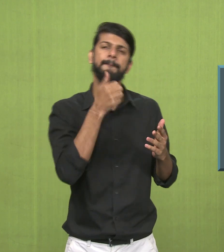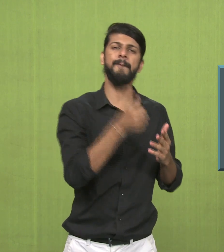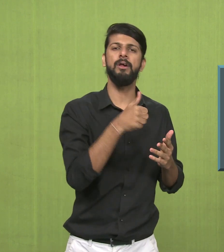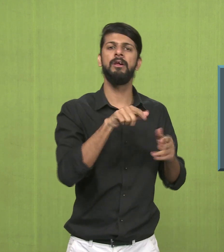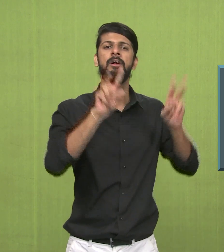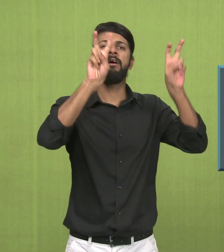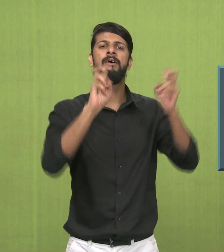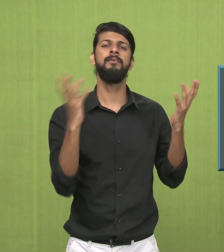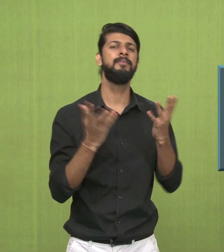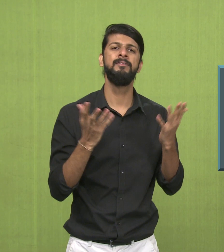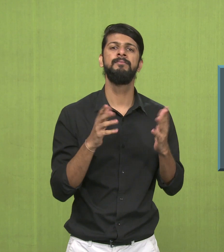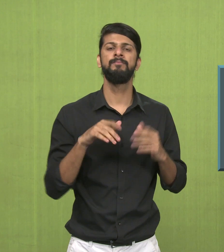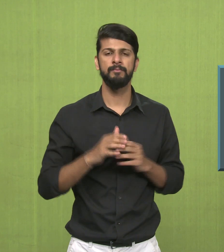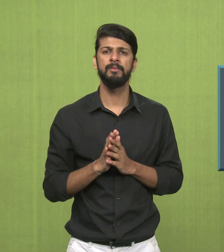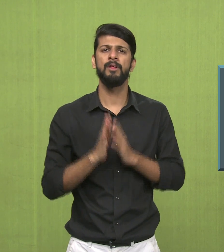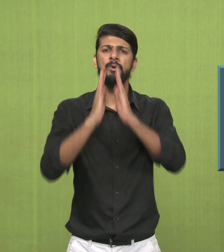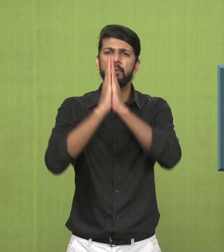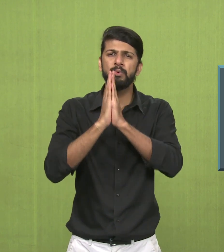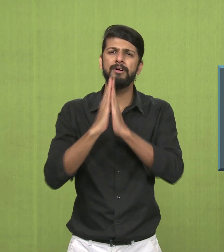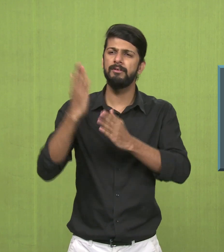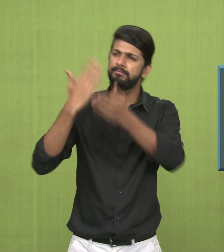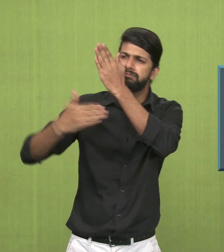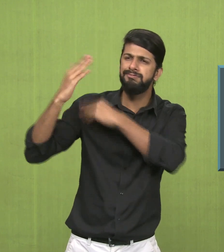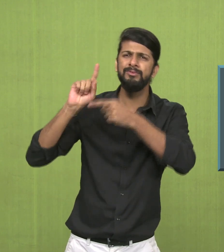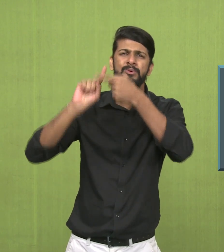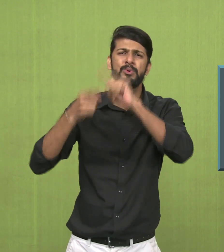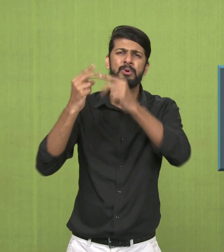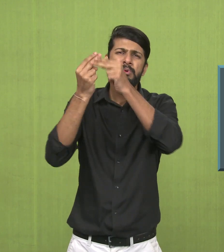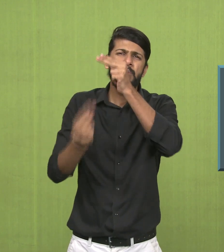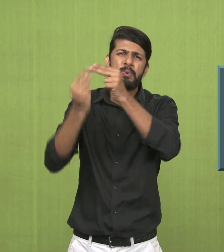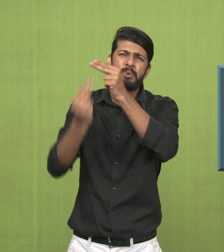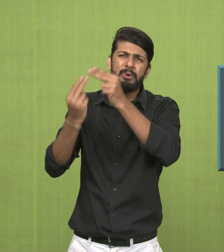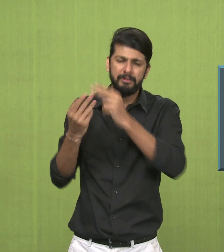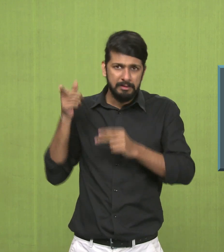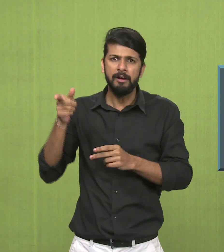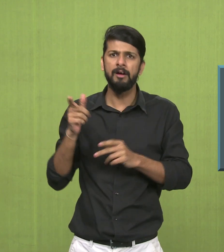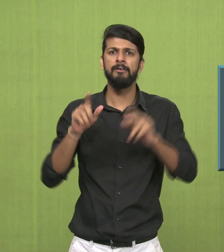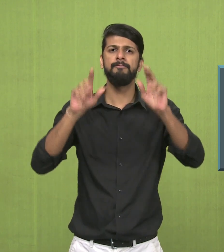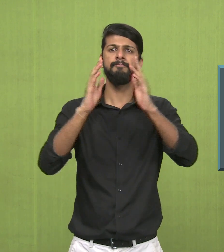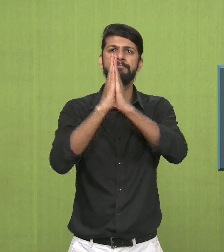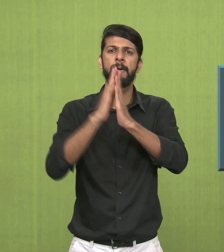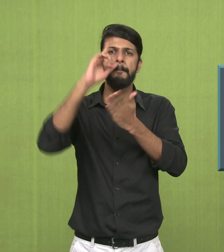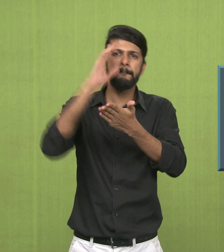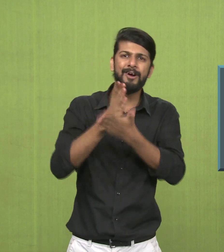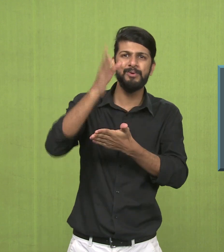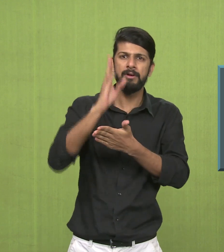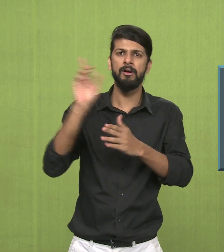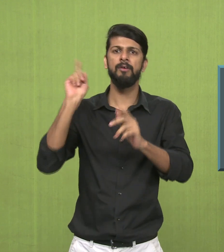He is also famous for painting scenes from Indian epics, which were the